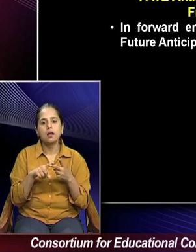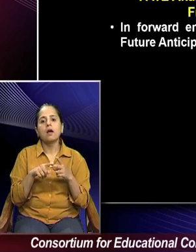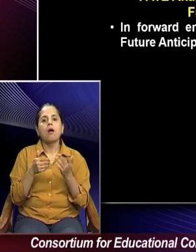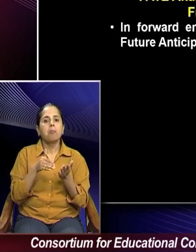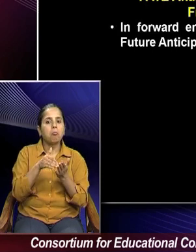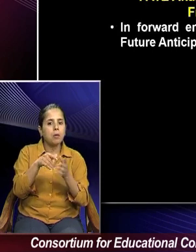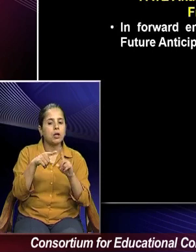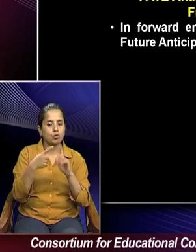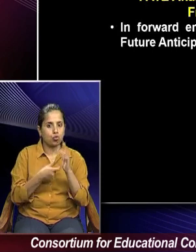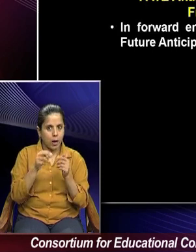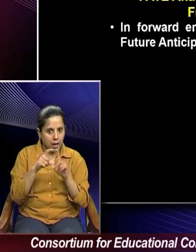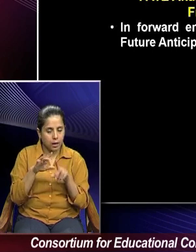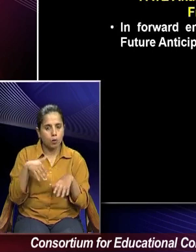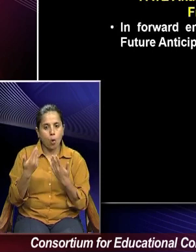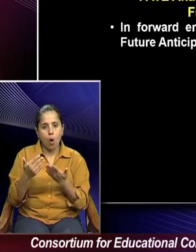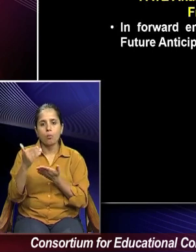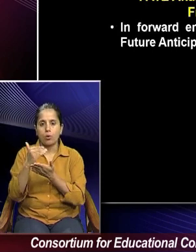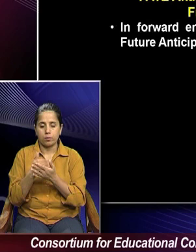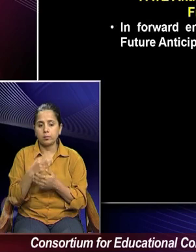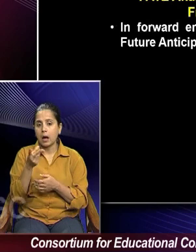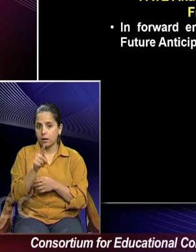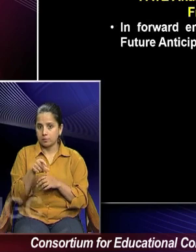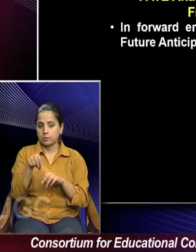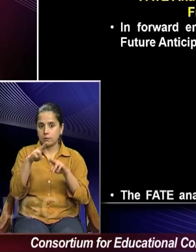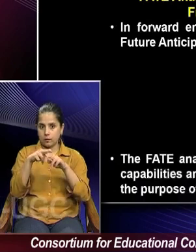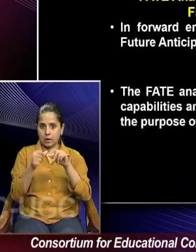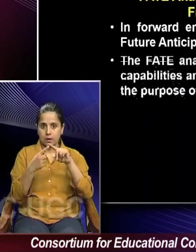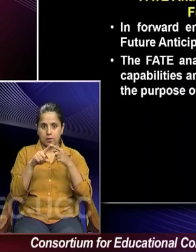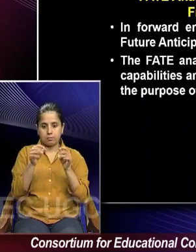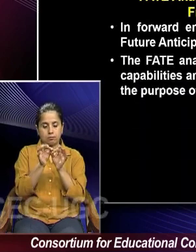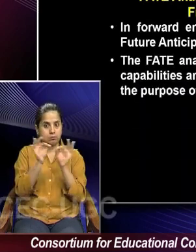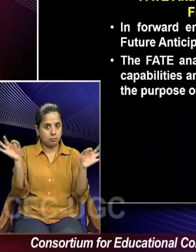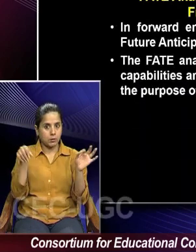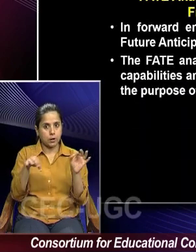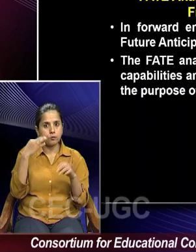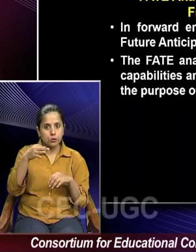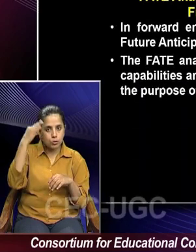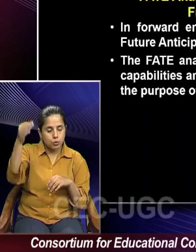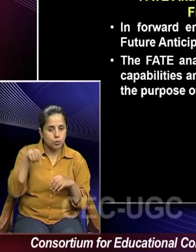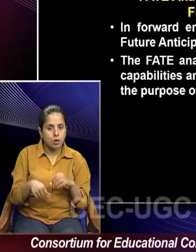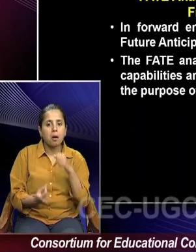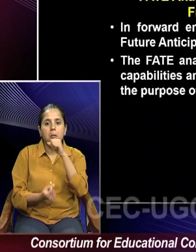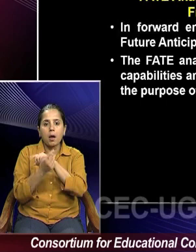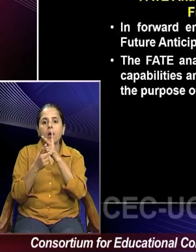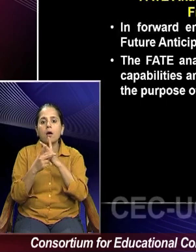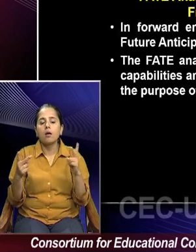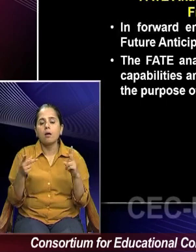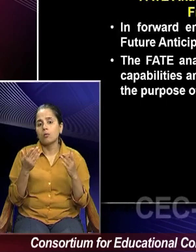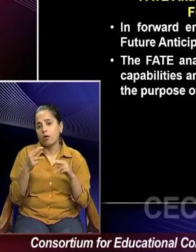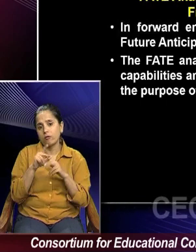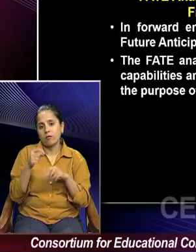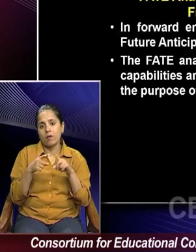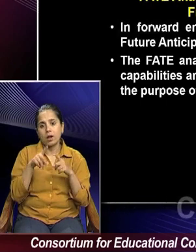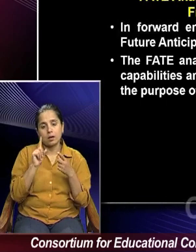I am repeating, future anticipated trends and events. This fate analysis can be coupled